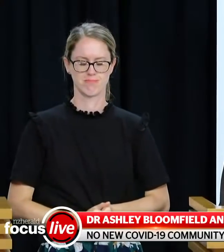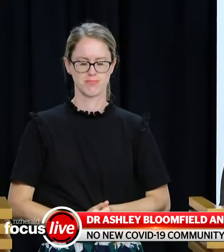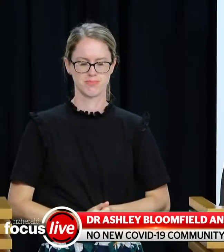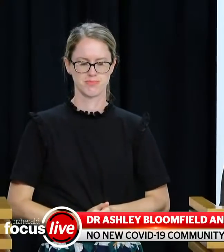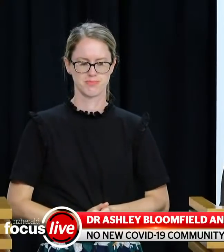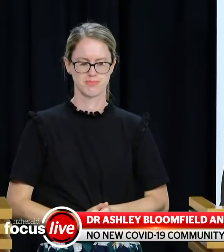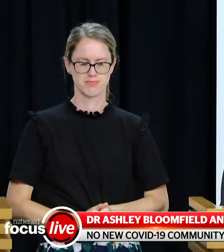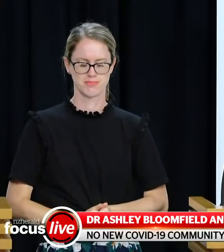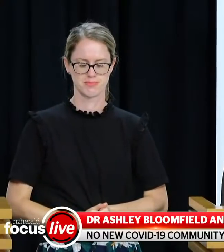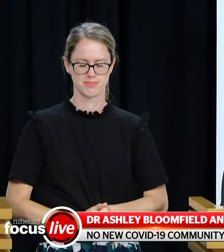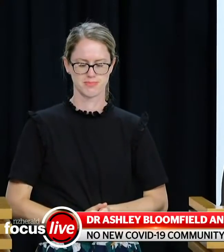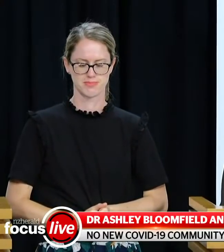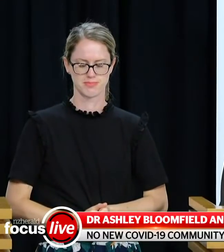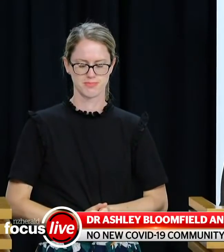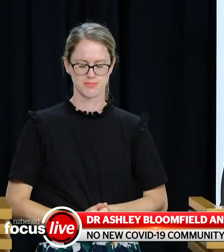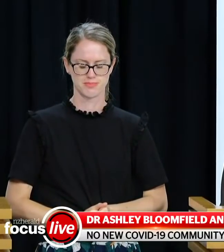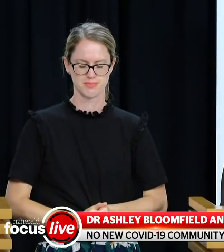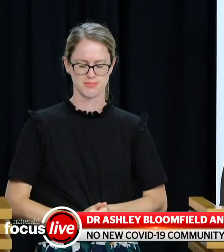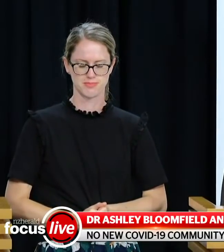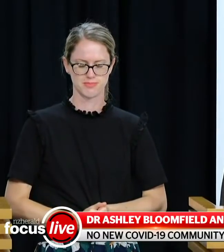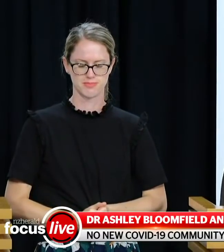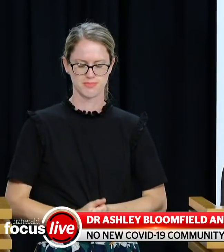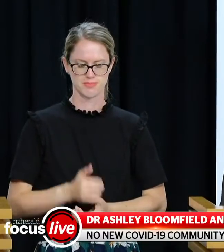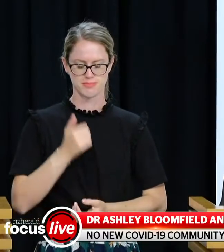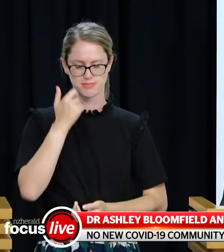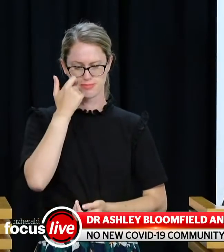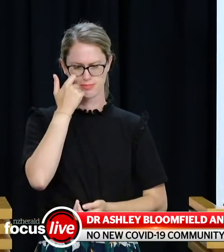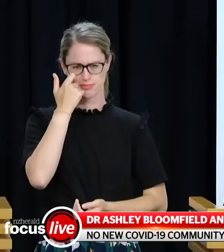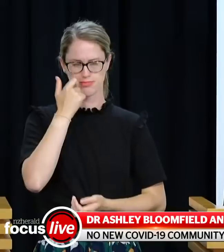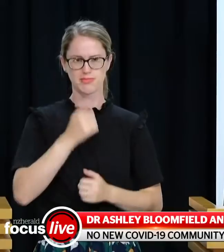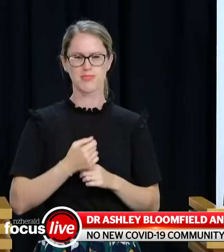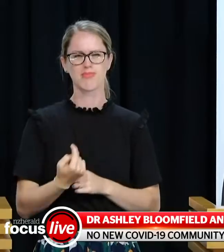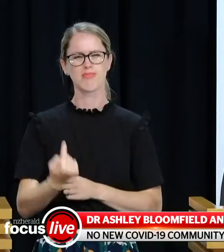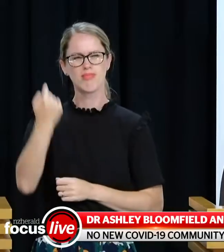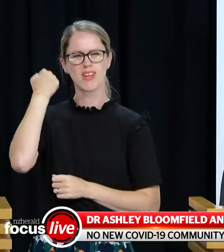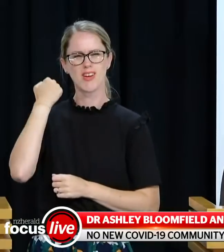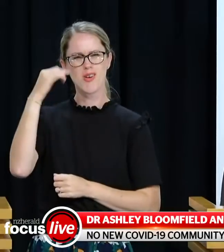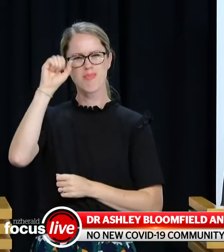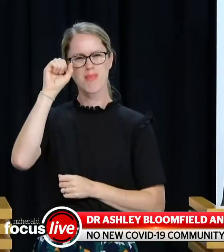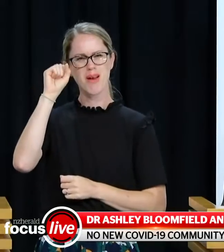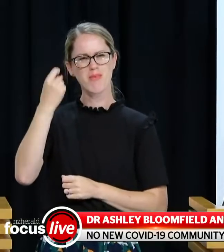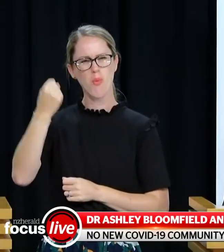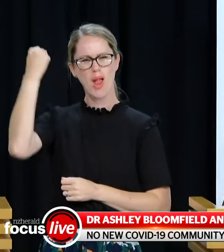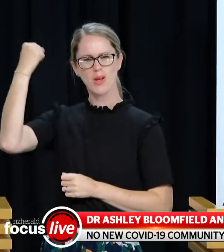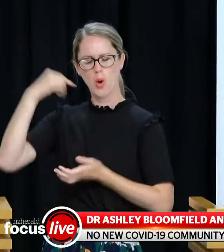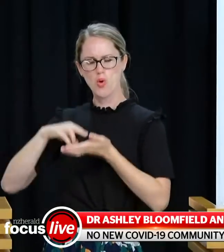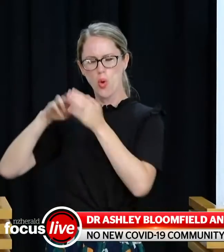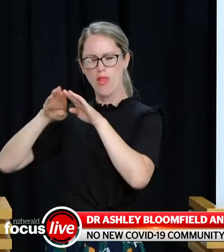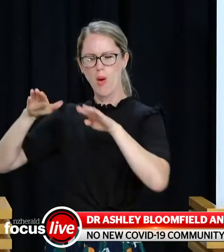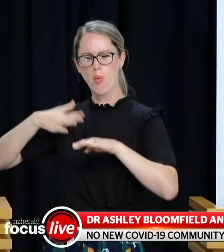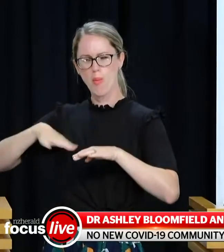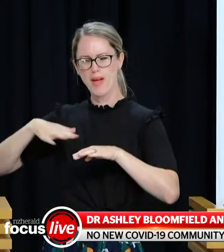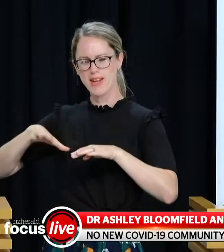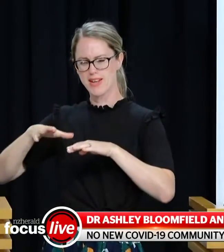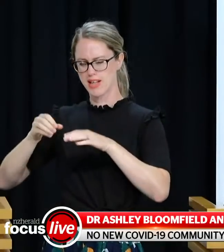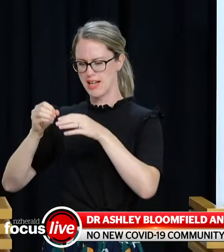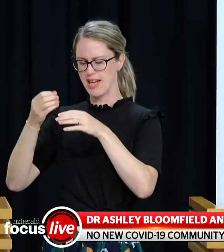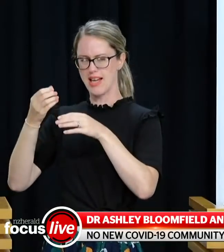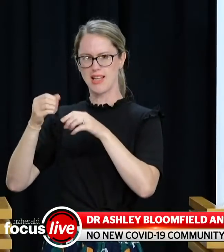around raising the alert levels. It's not dissimilar to the Northland situation we had several weeks ago, with a large number